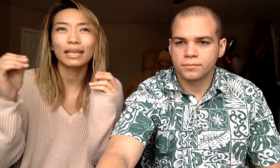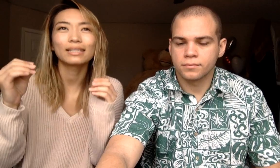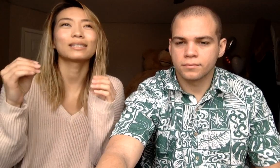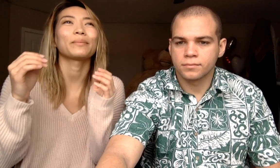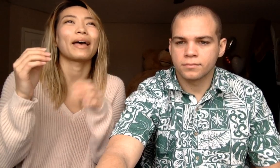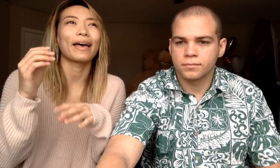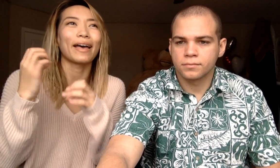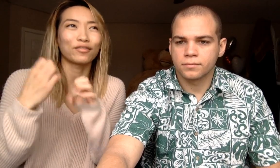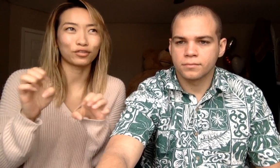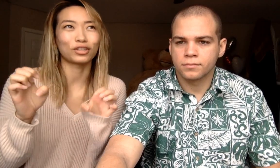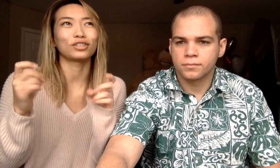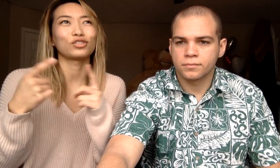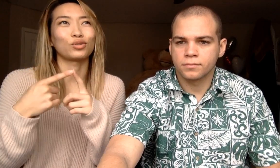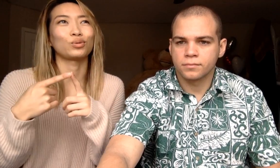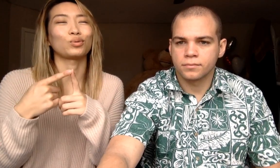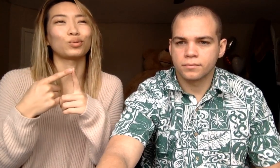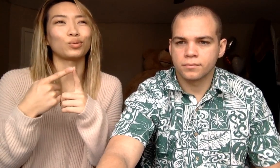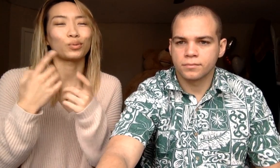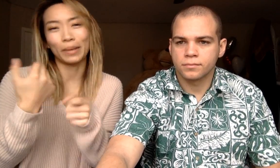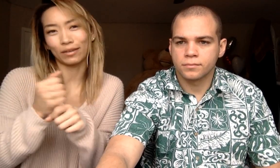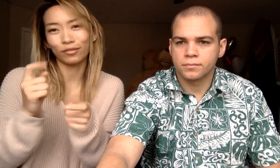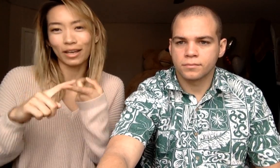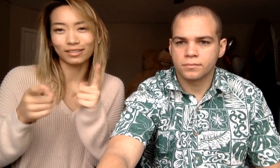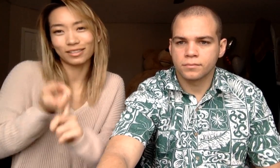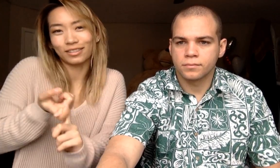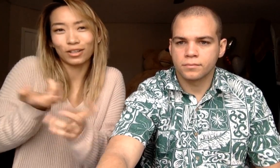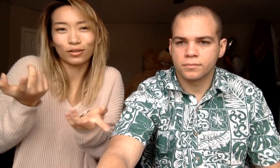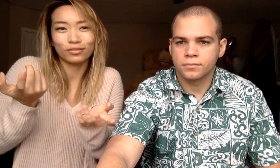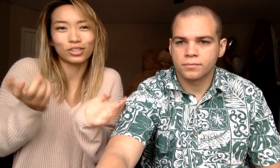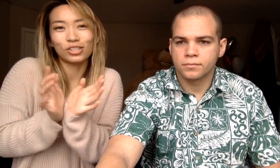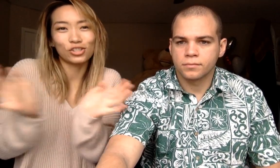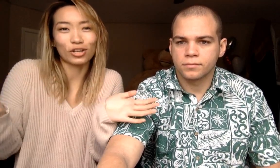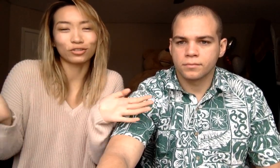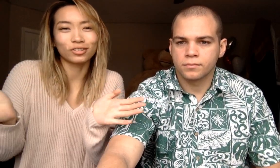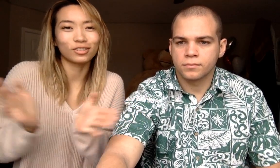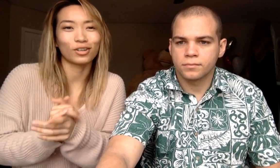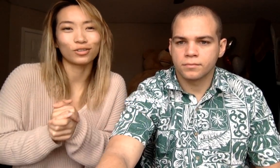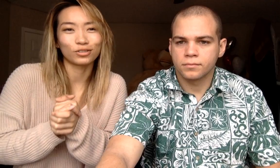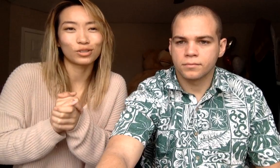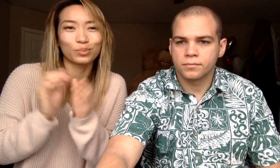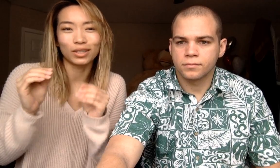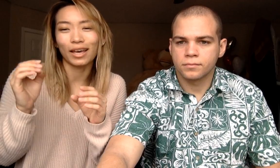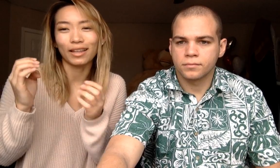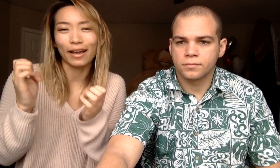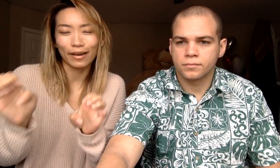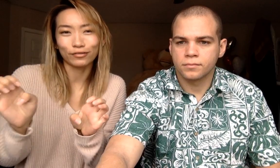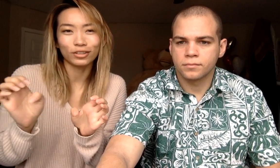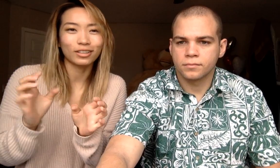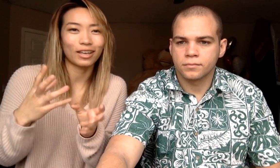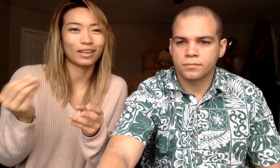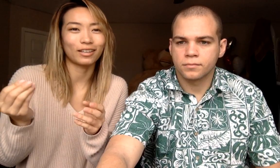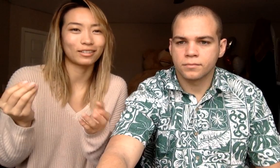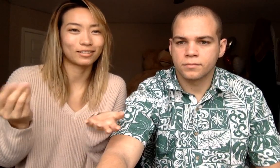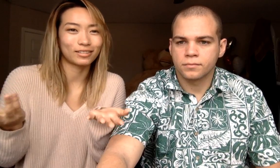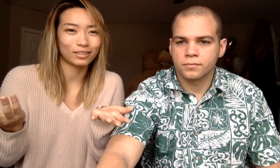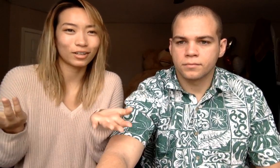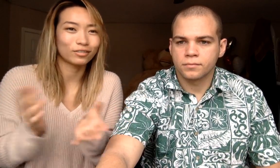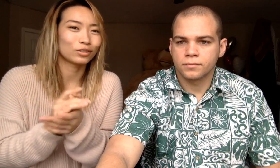some effort to make friends, you know, just in general. So just put that effort, and you know, you'll meet